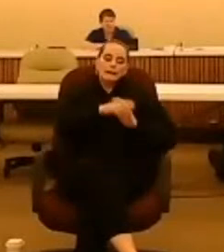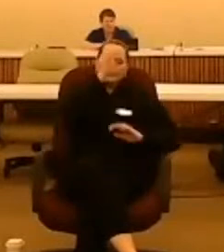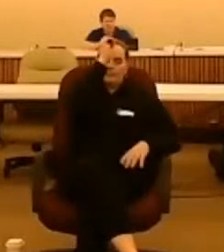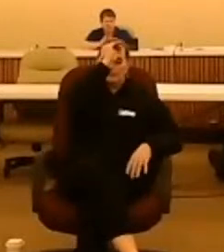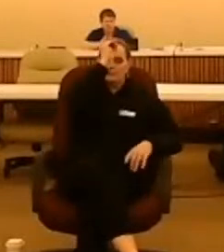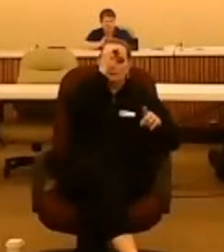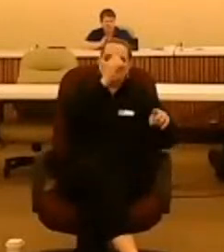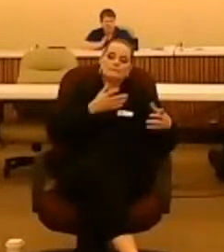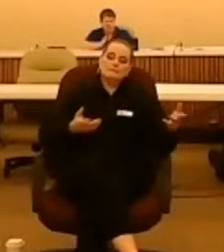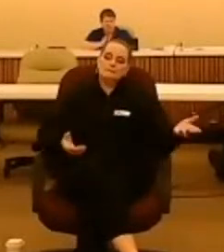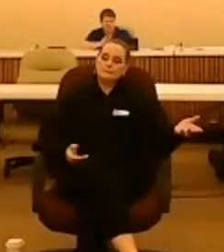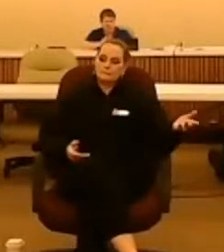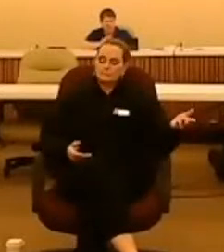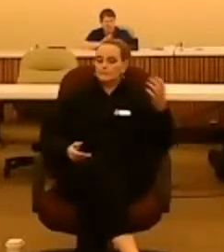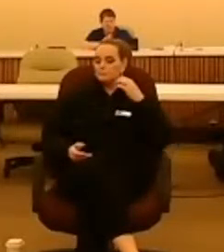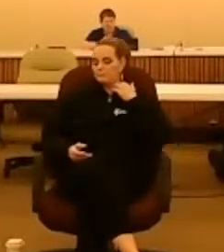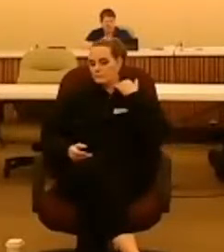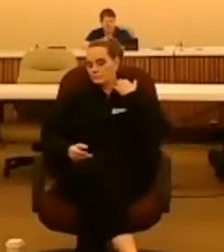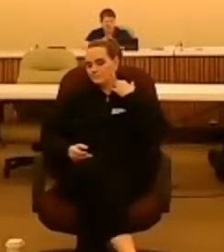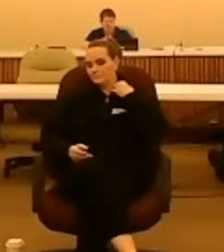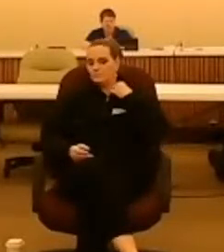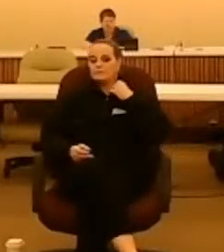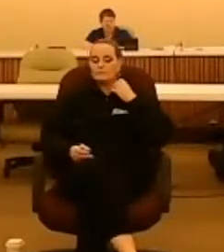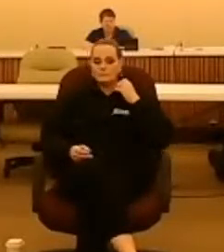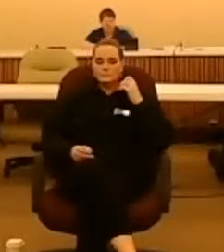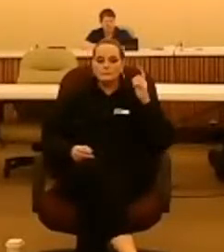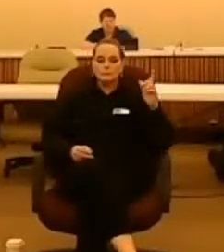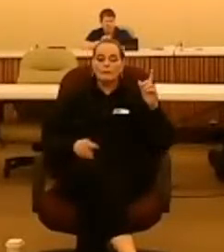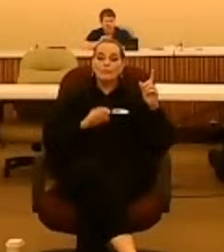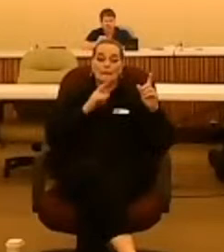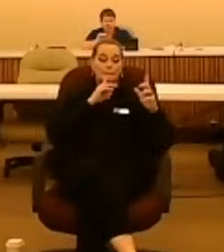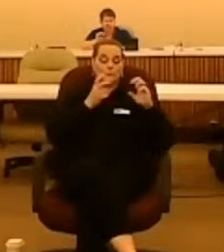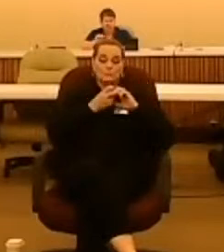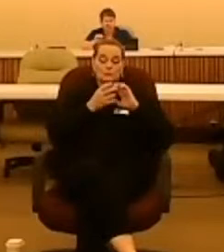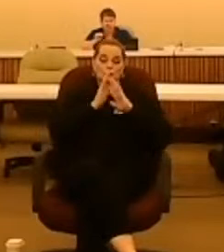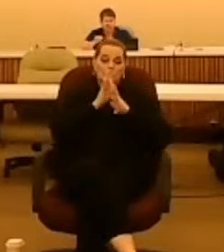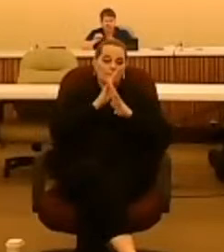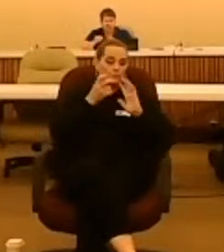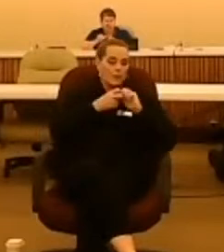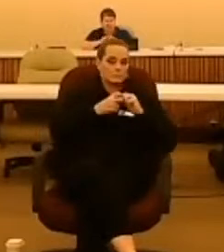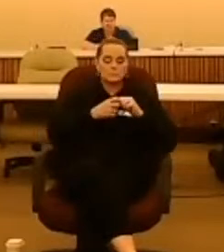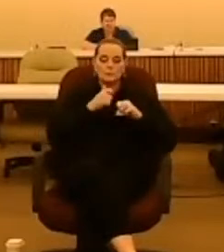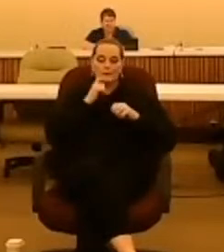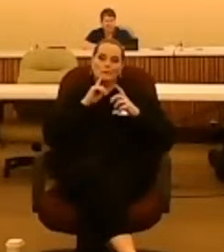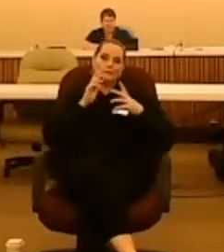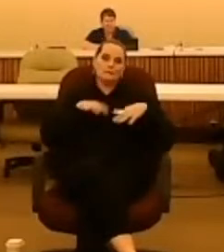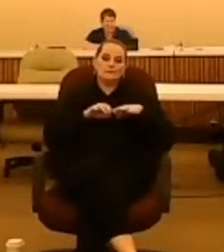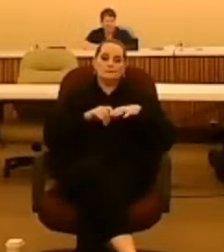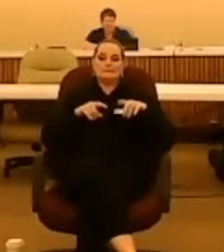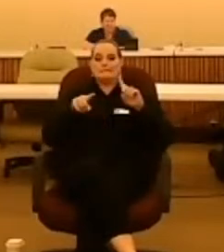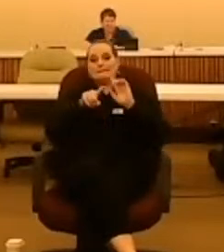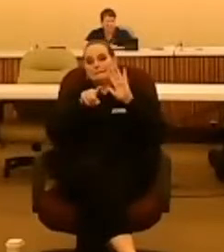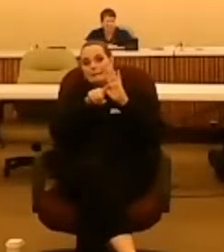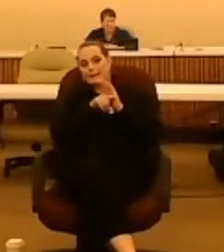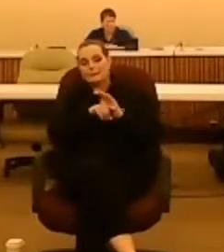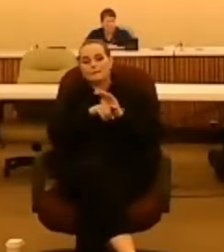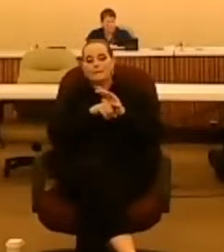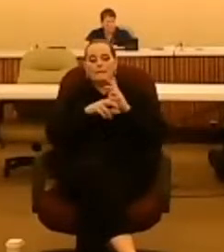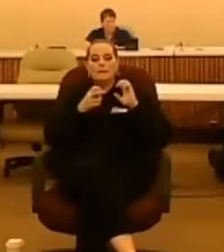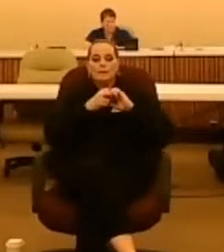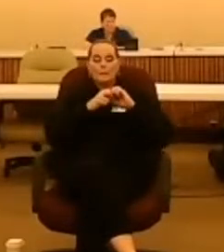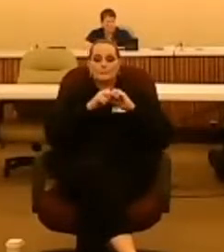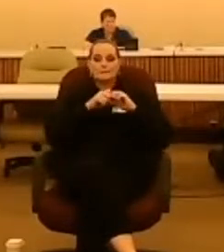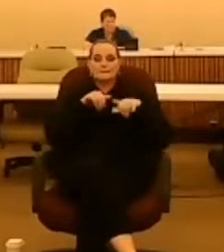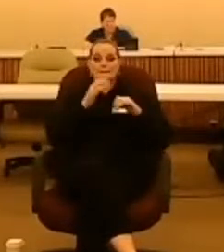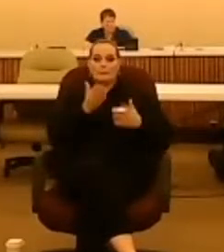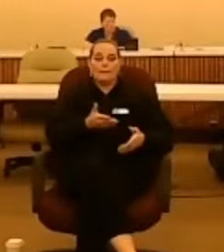to whether any traffic issues, whether there are any significant adverse traffic issues remaining.